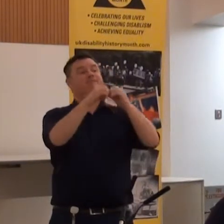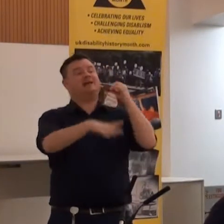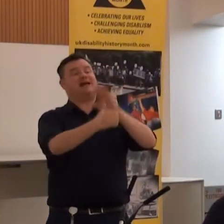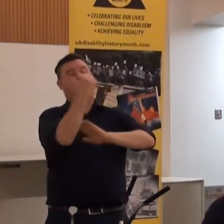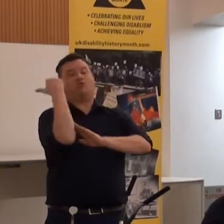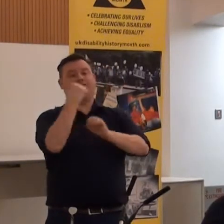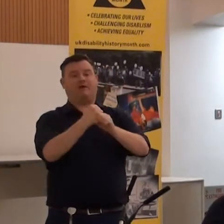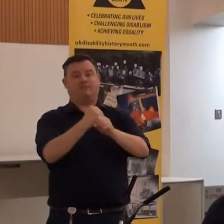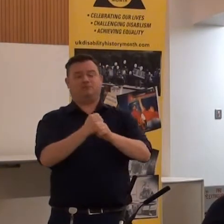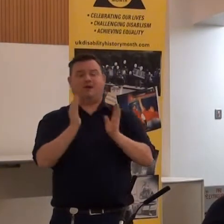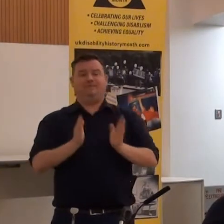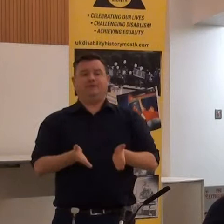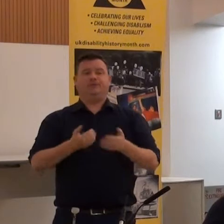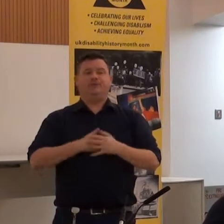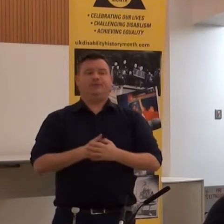government.